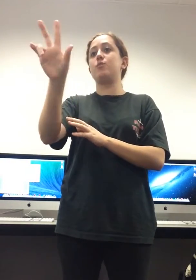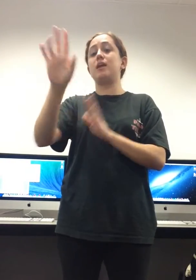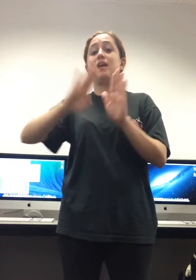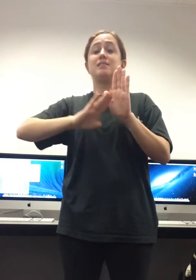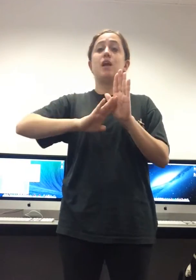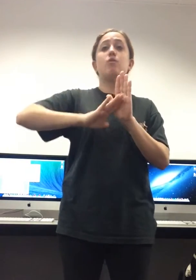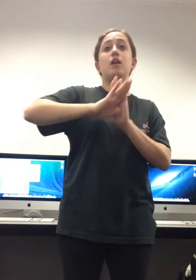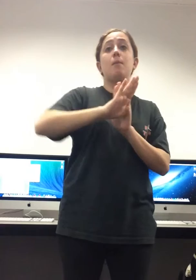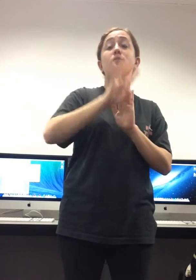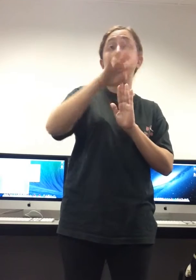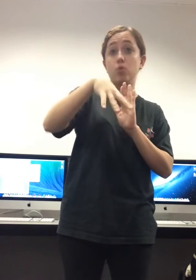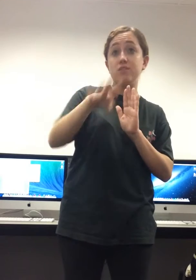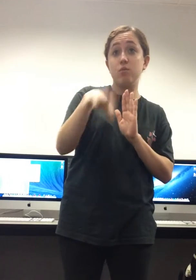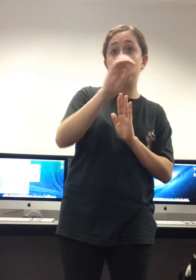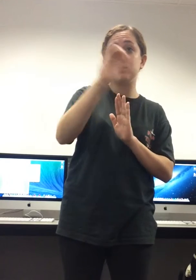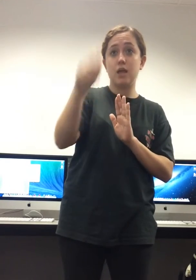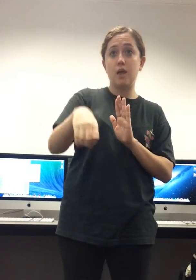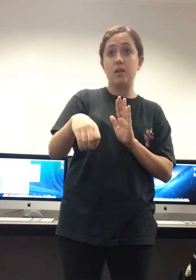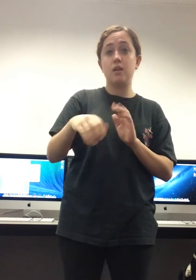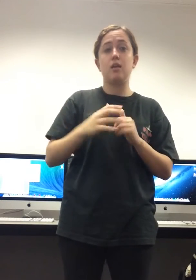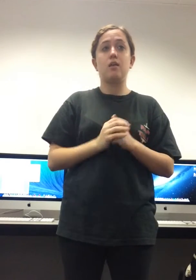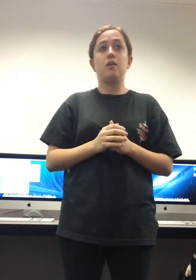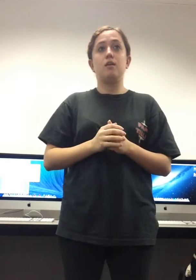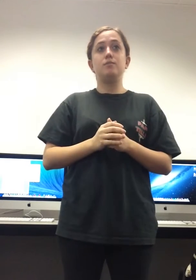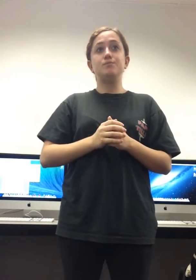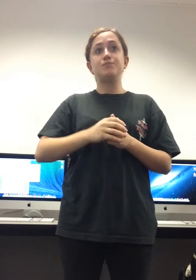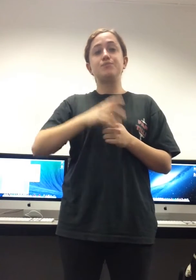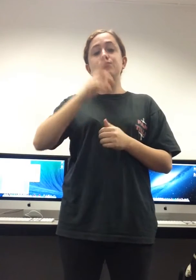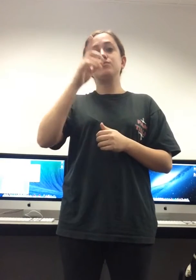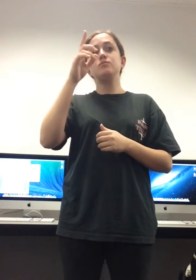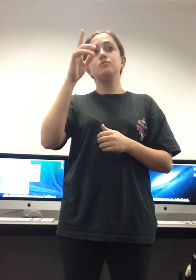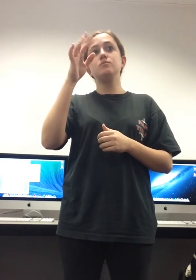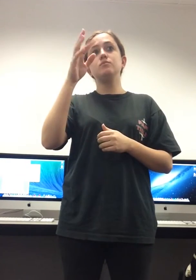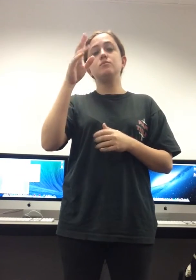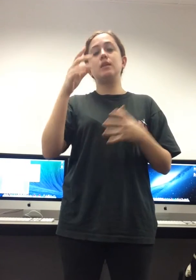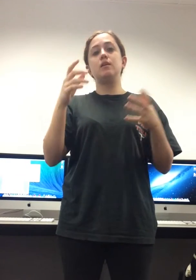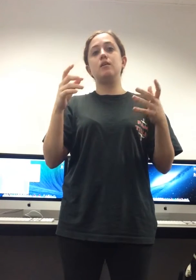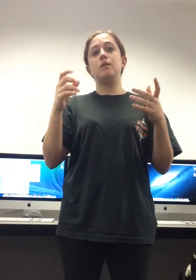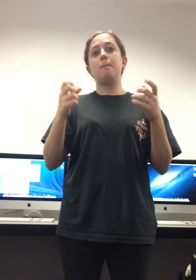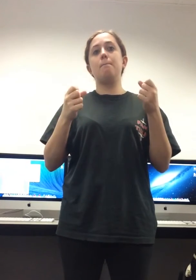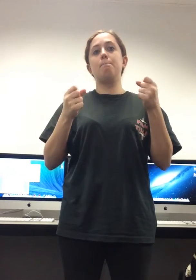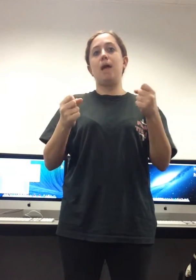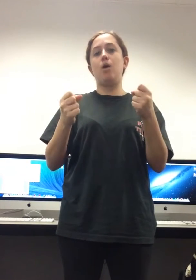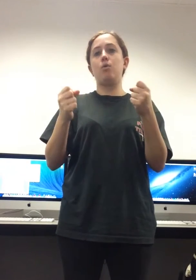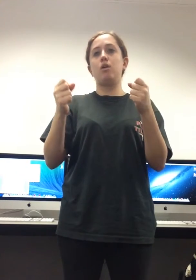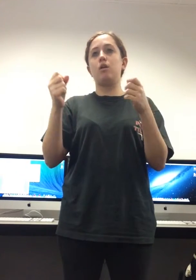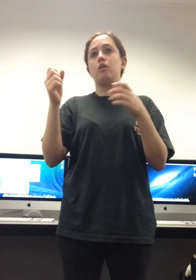44%. There were new power sources developed during this time period.